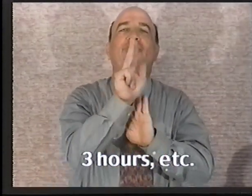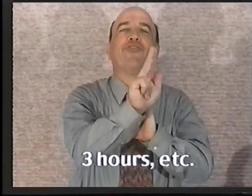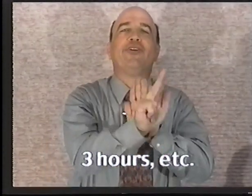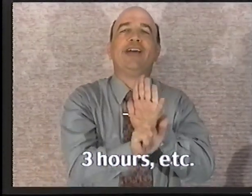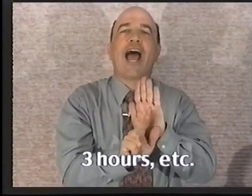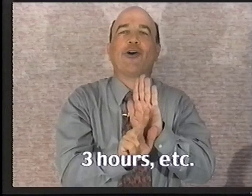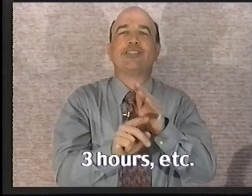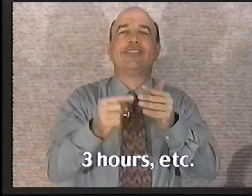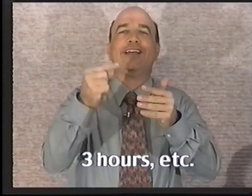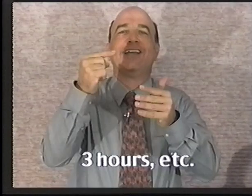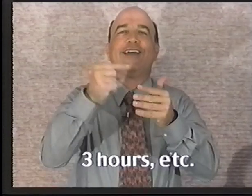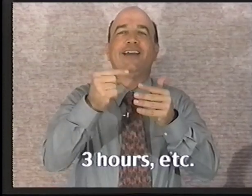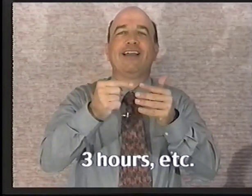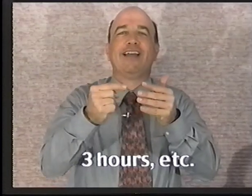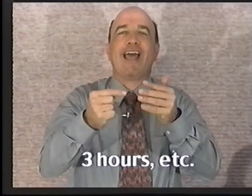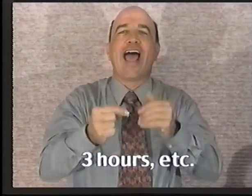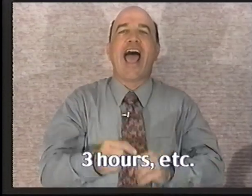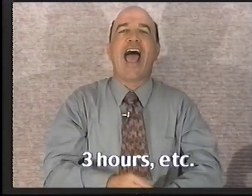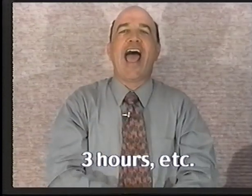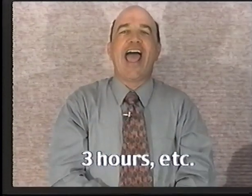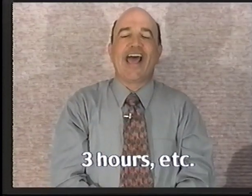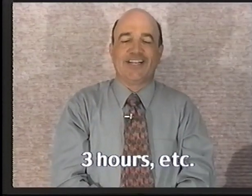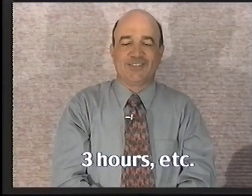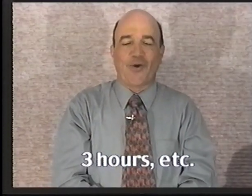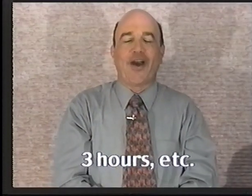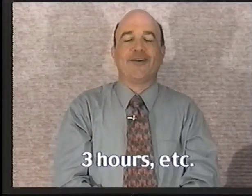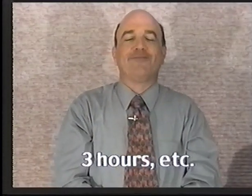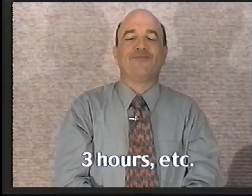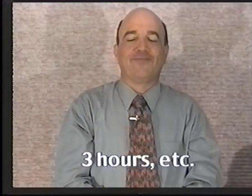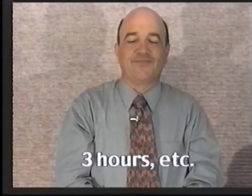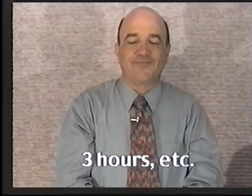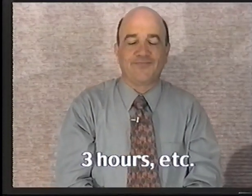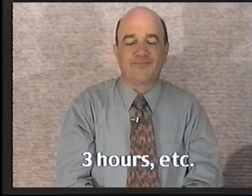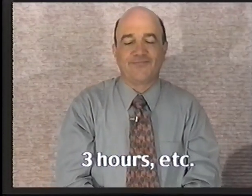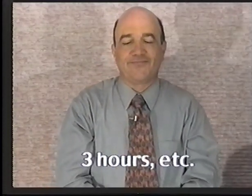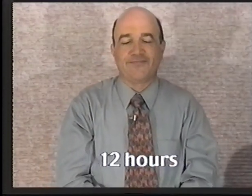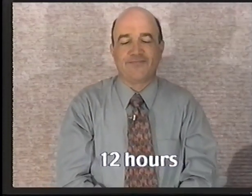3 hours, and so on.